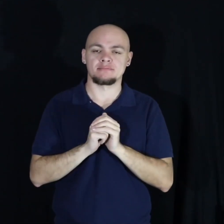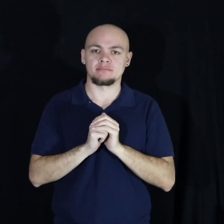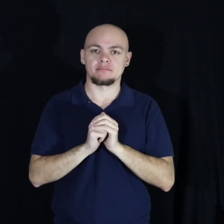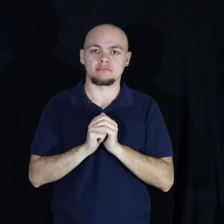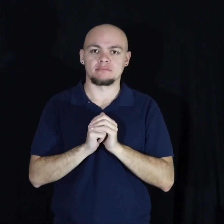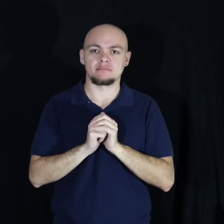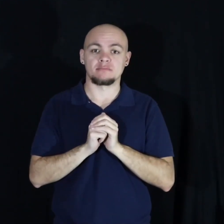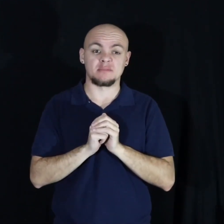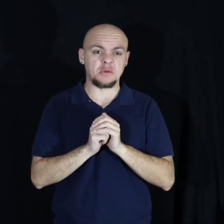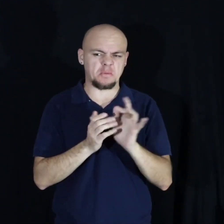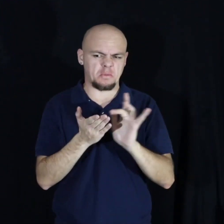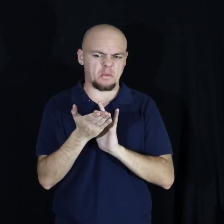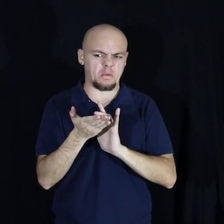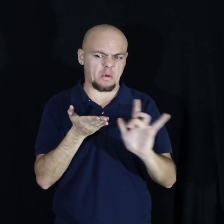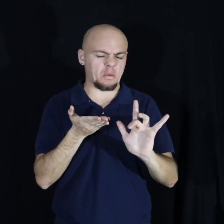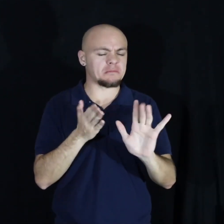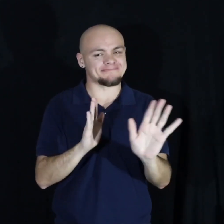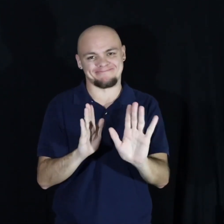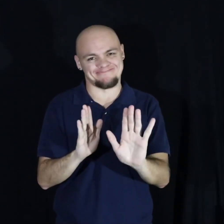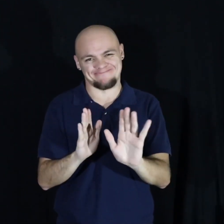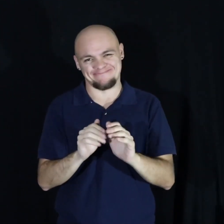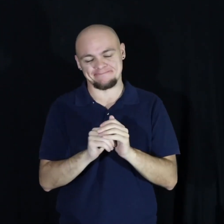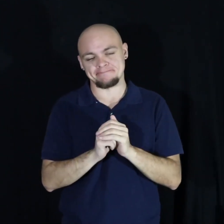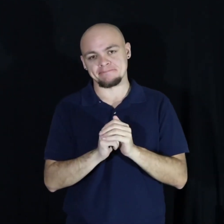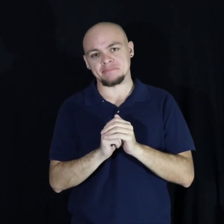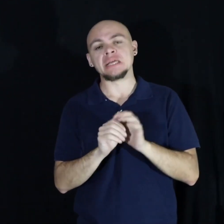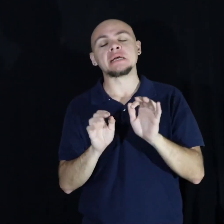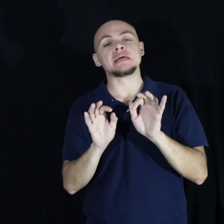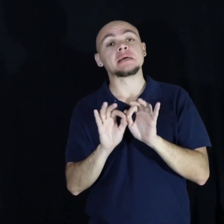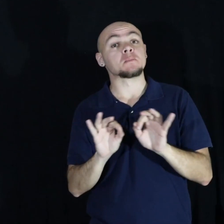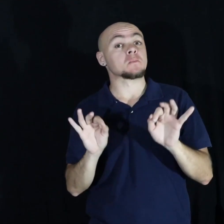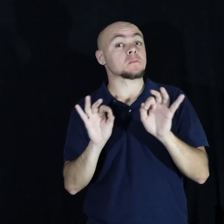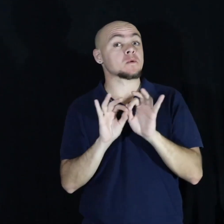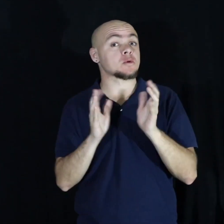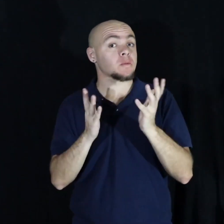or even ruthless. It's about